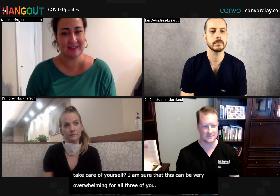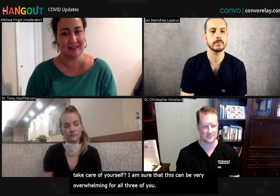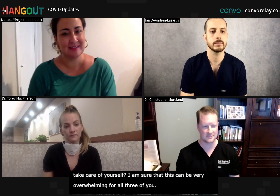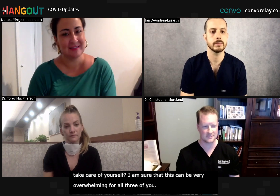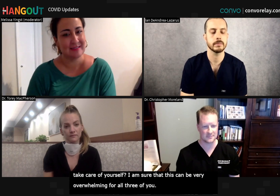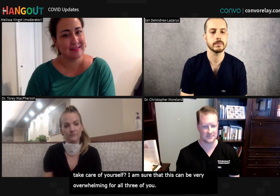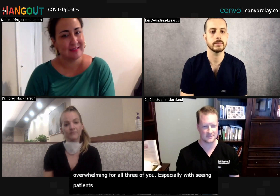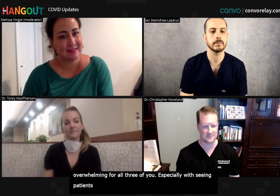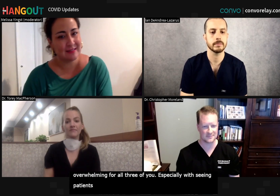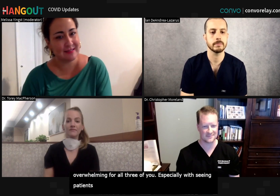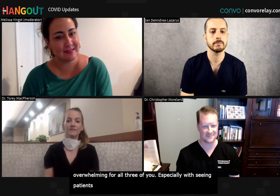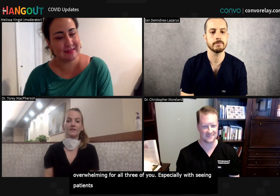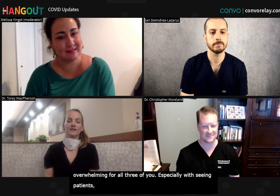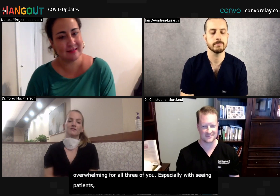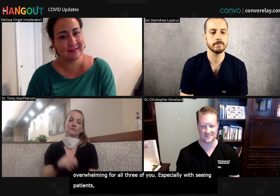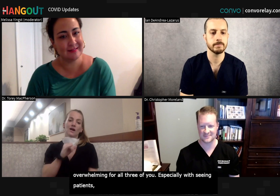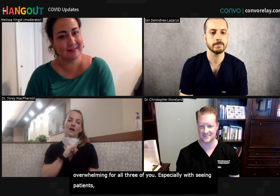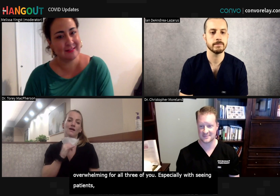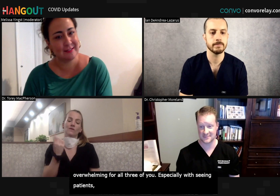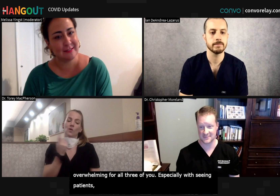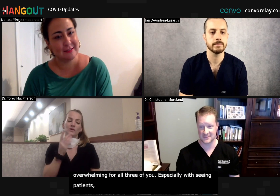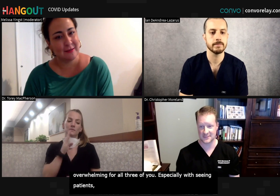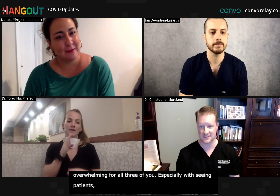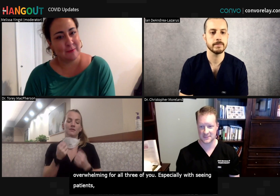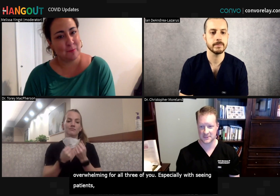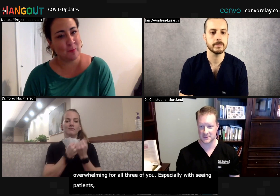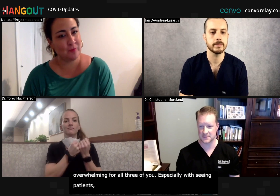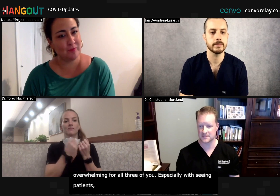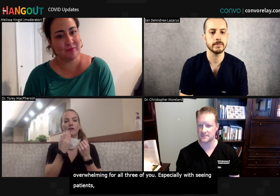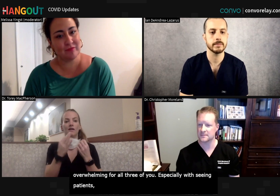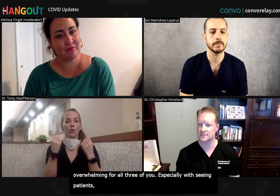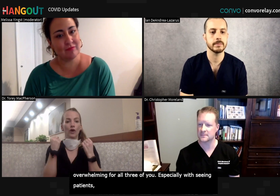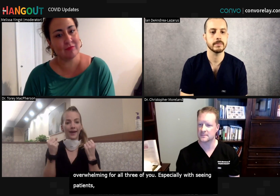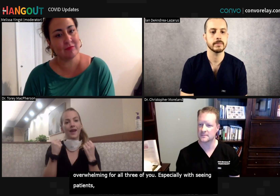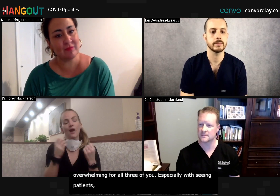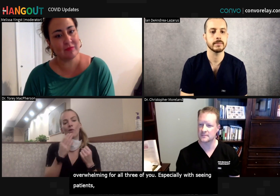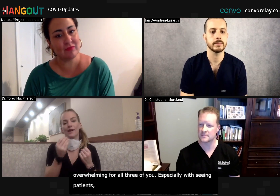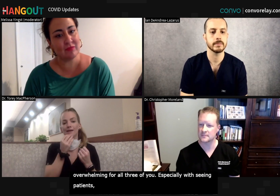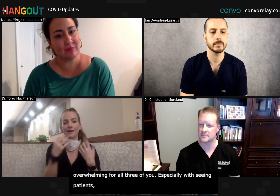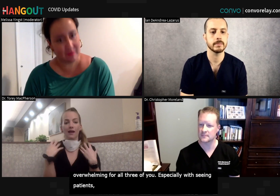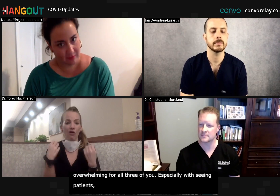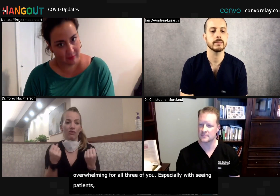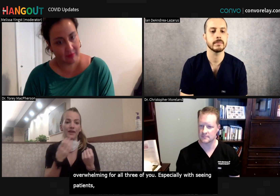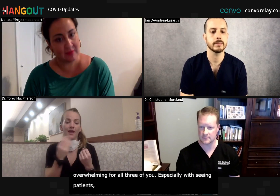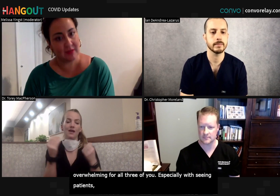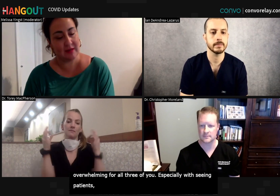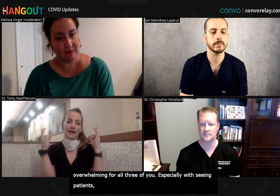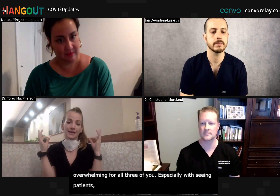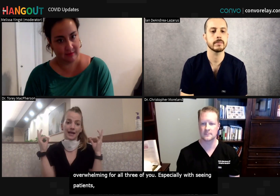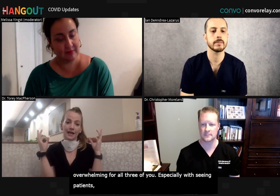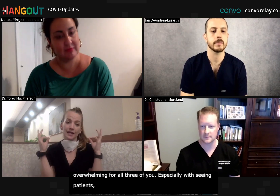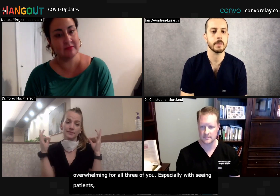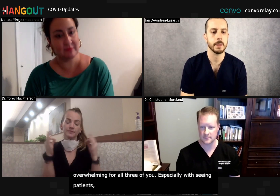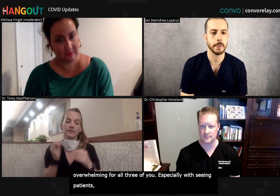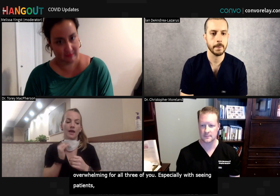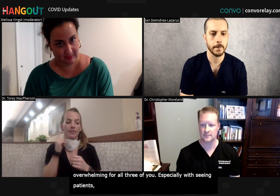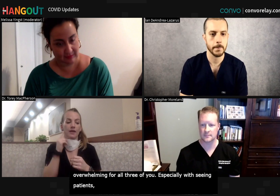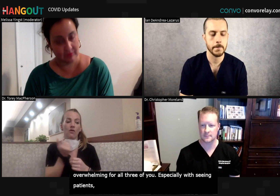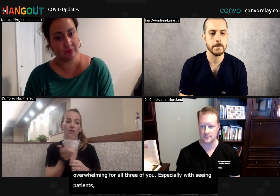looking into all the scientific aspects of it. How do you take care of yourself? I've been a huge proponent of working out,